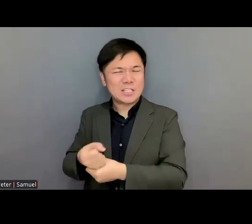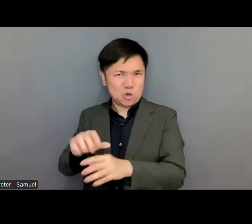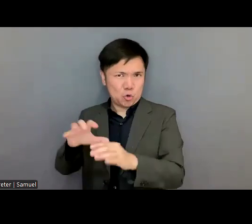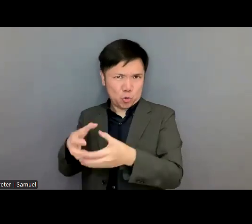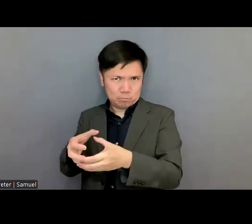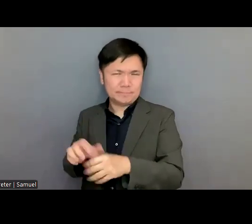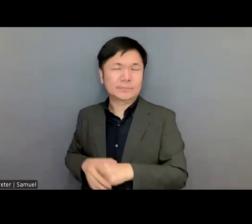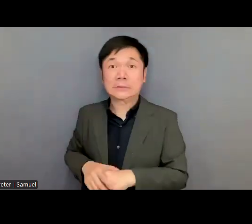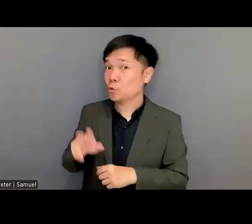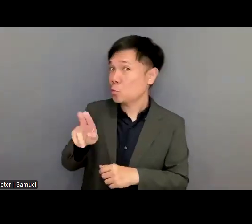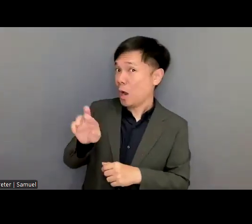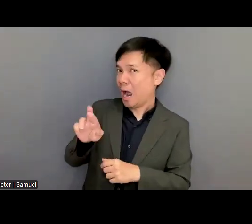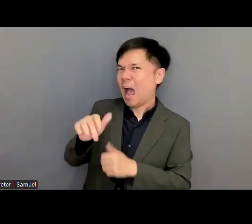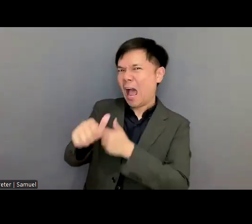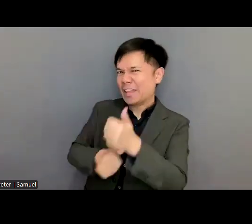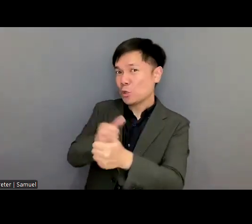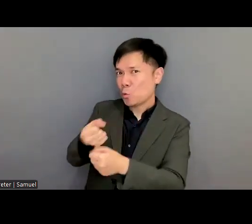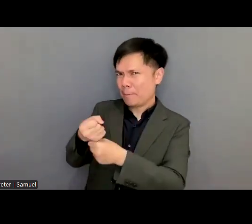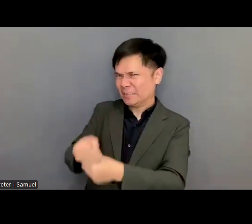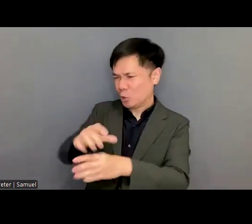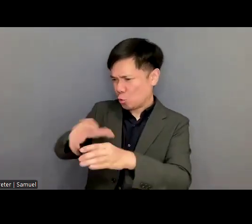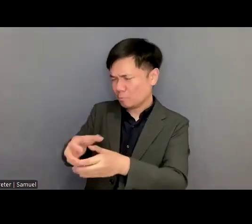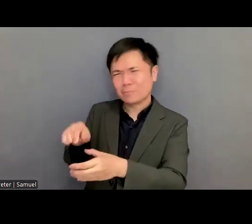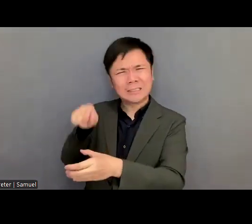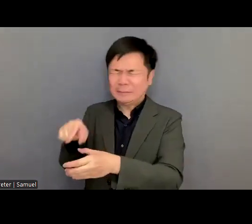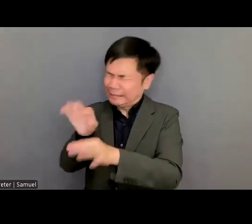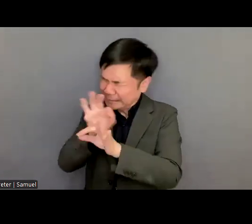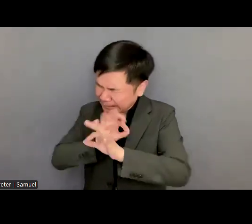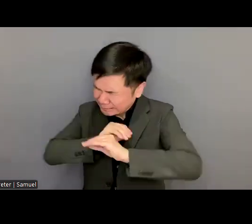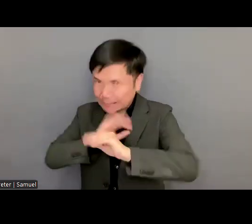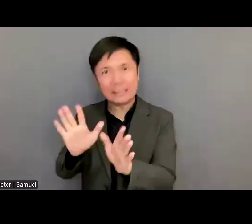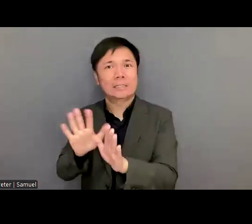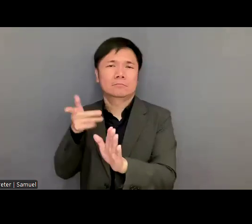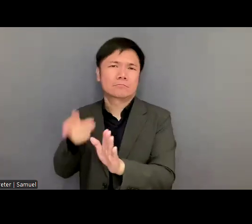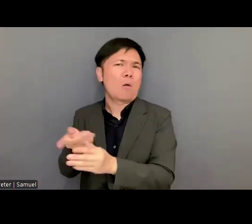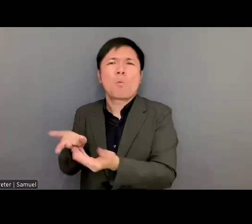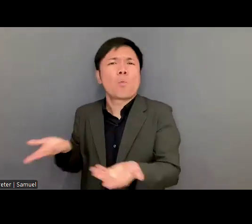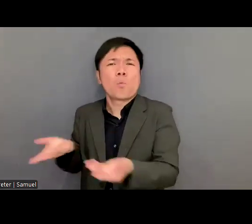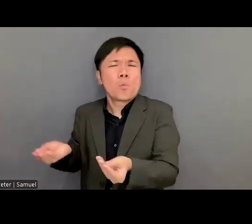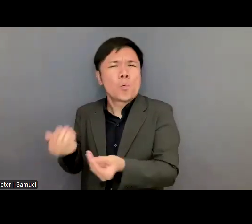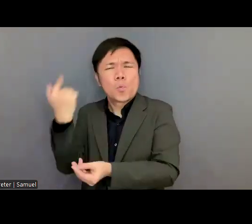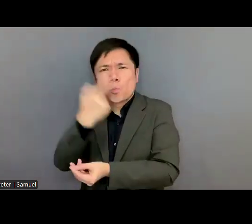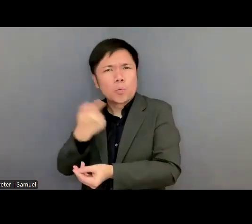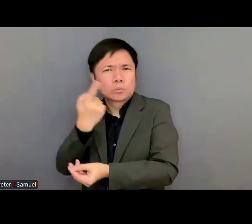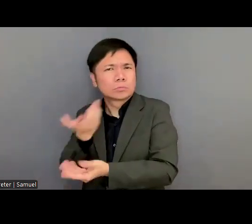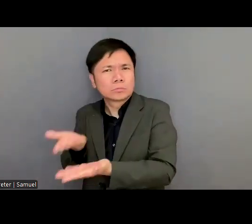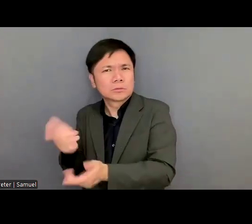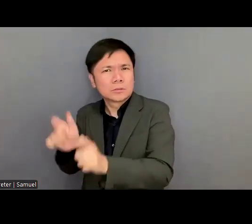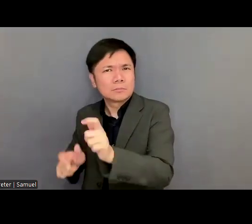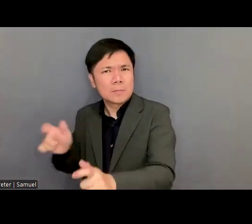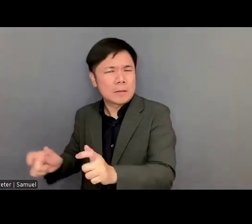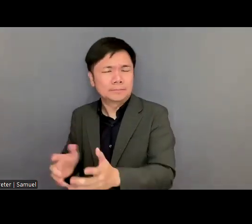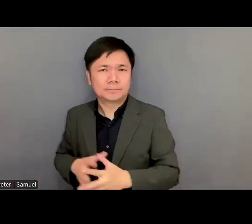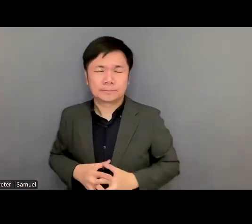groups definition should be very clearly mentioned. And that is again linked to the next, what do you